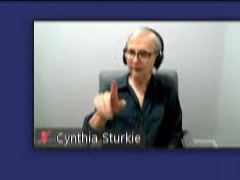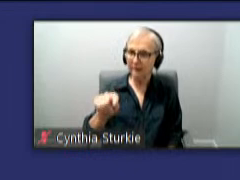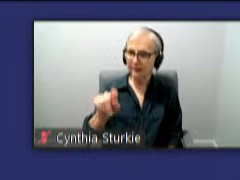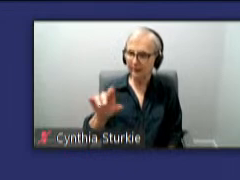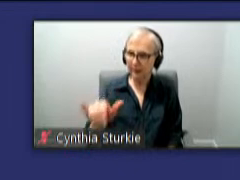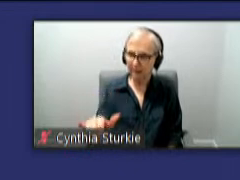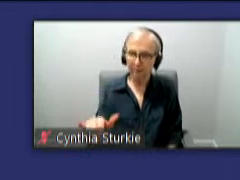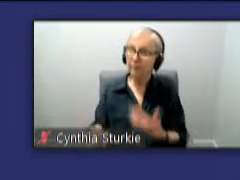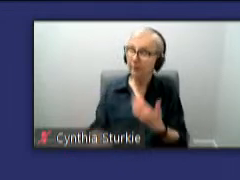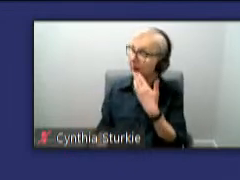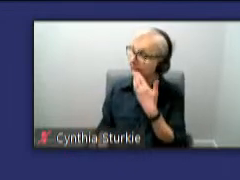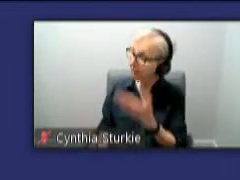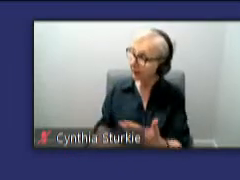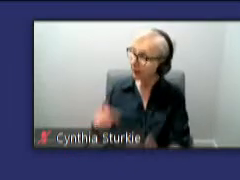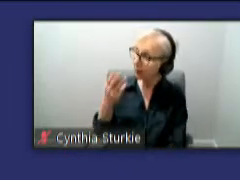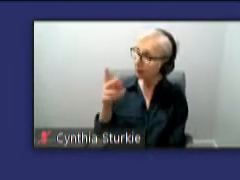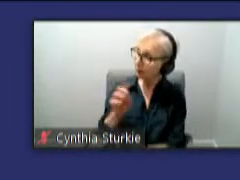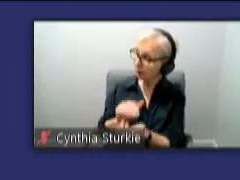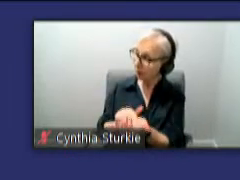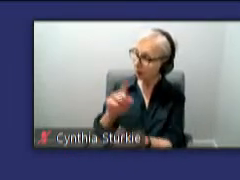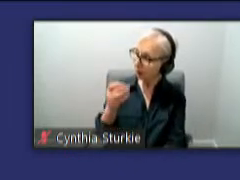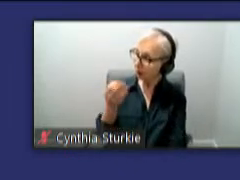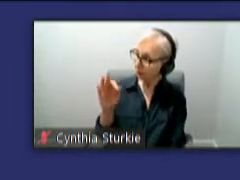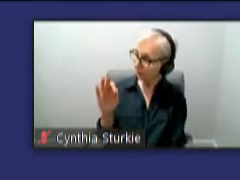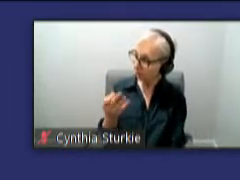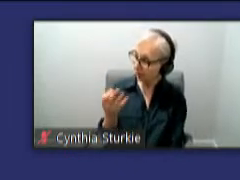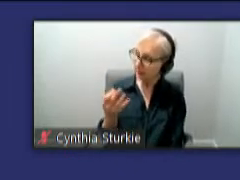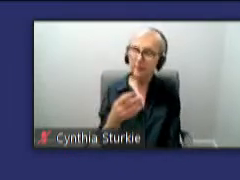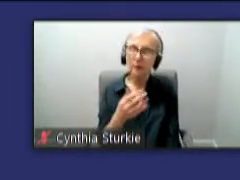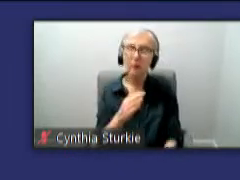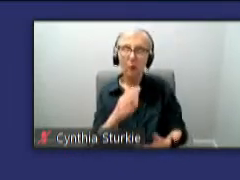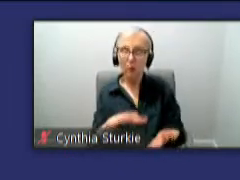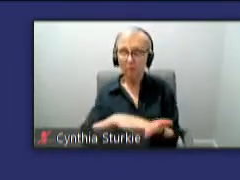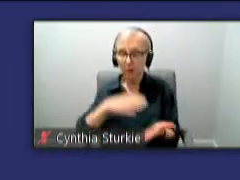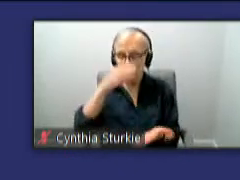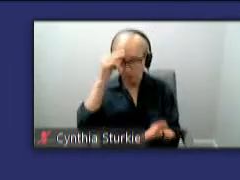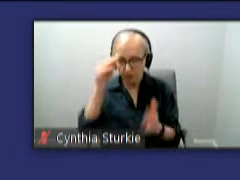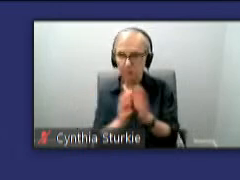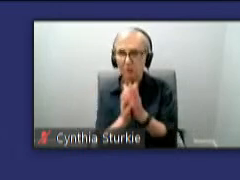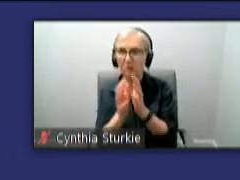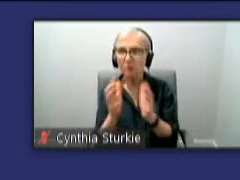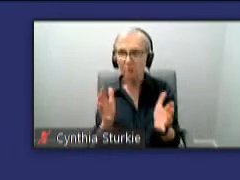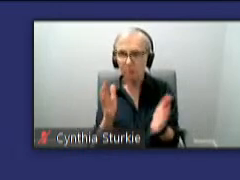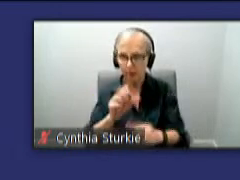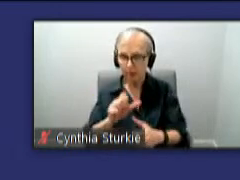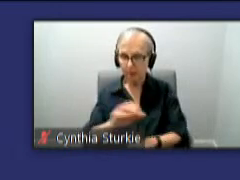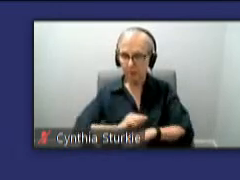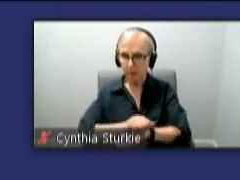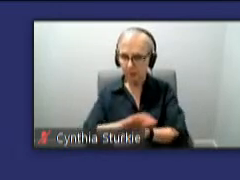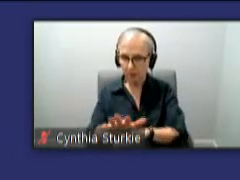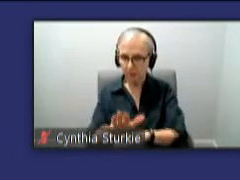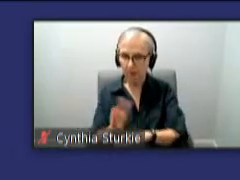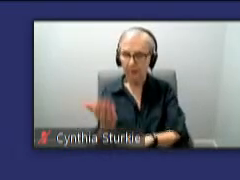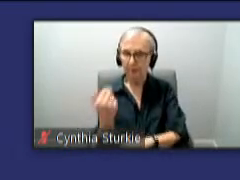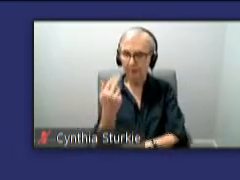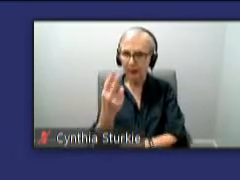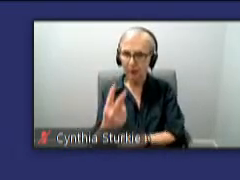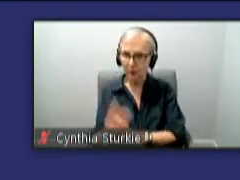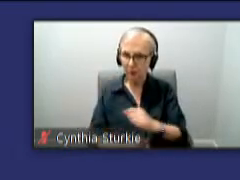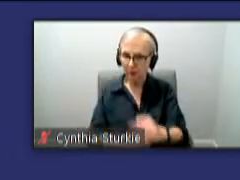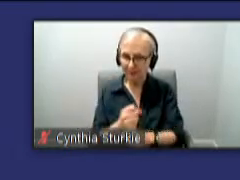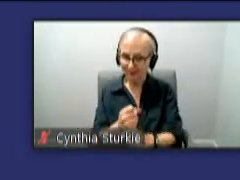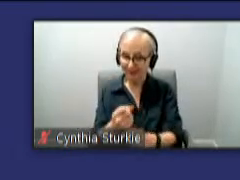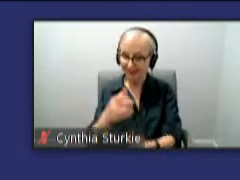Thank you, Dr. France. We have learned so much about COVID-19 over the last 2 years, and this knowledge has informed